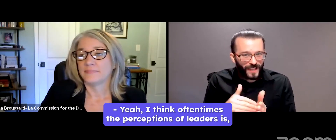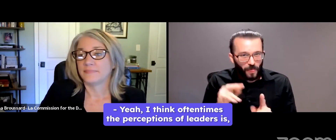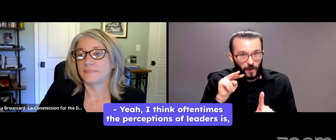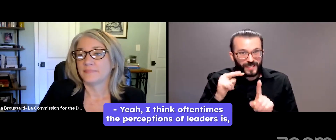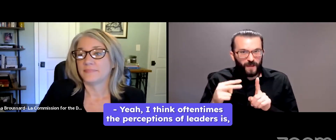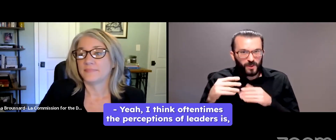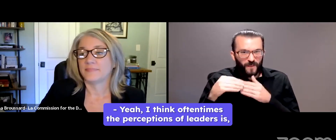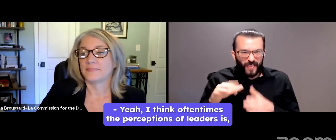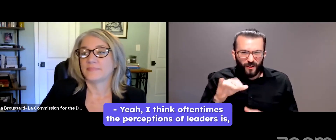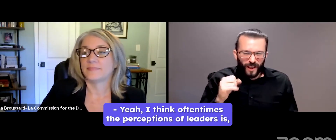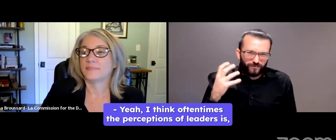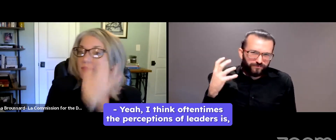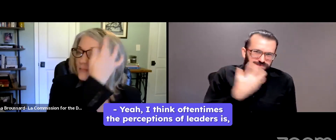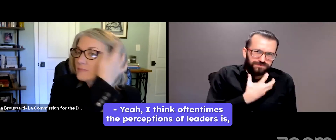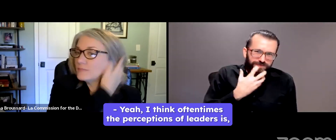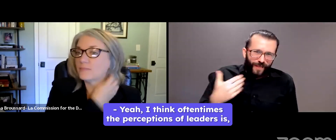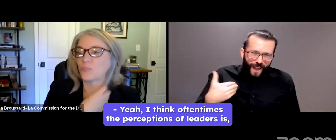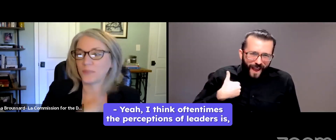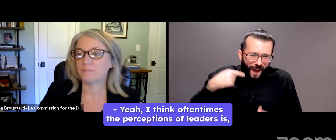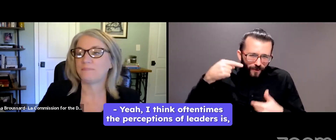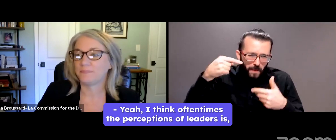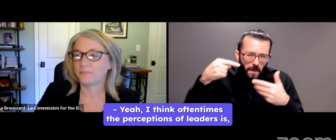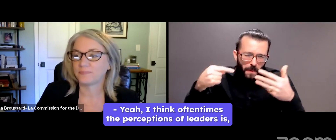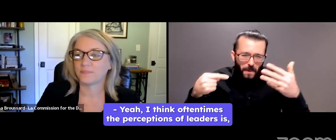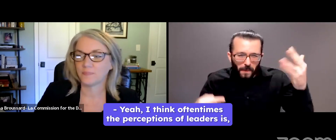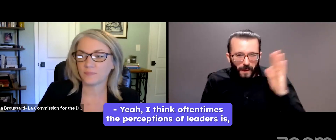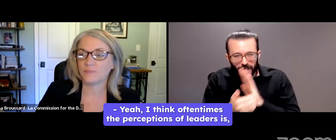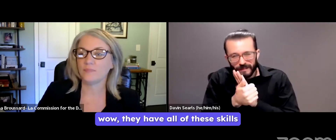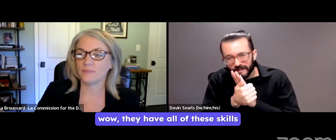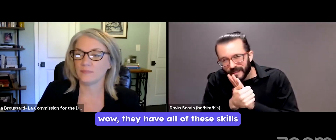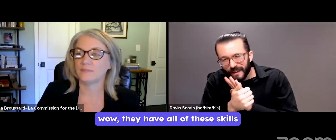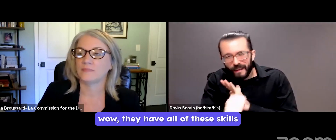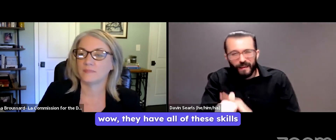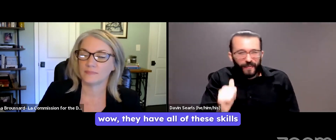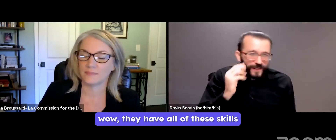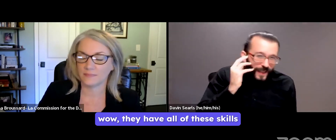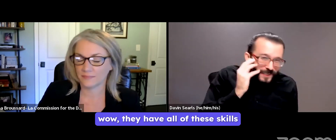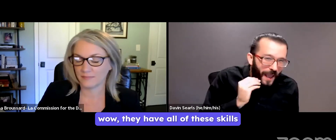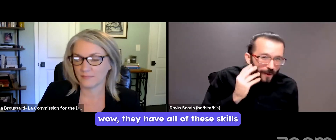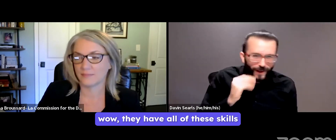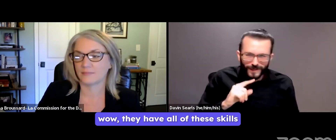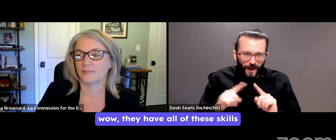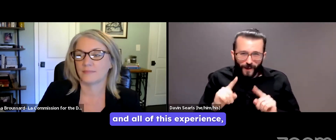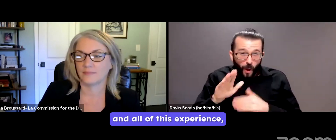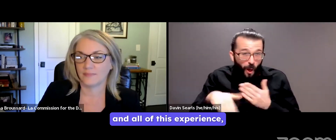Yeah, I think oftentimes the perceptions of leaders is, wow, they have all of these skills and all of